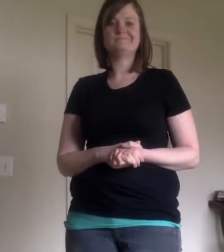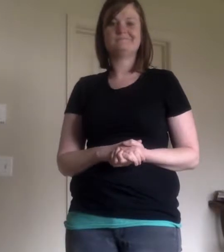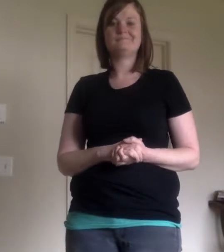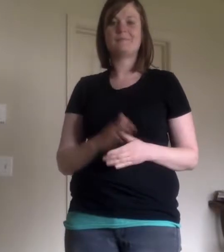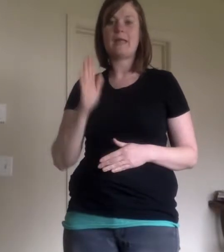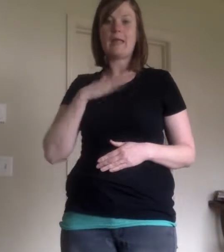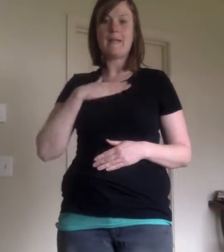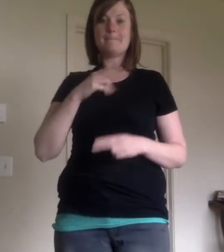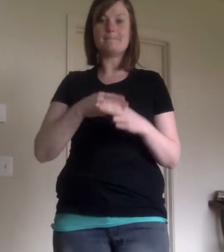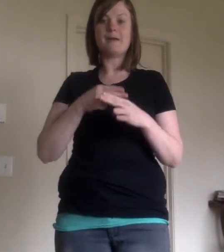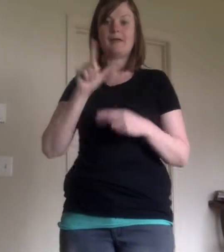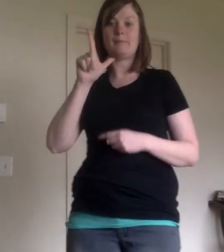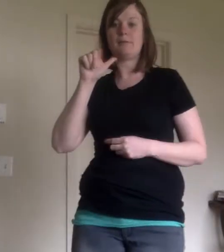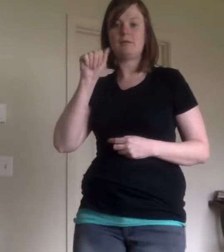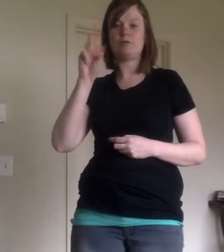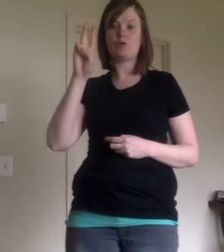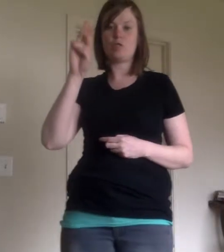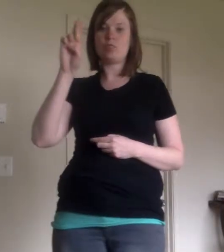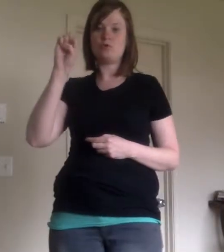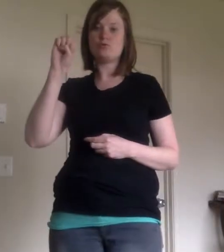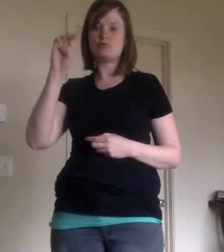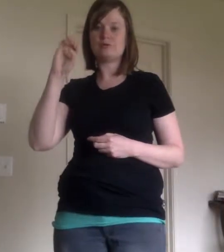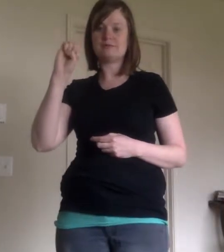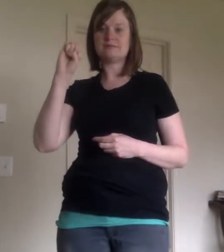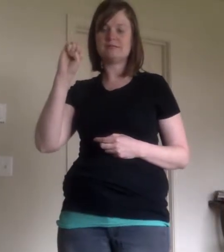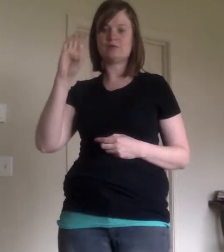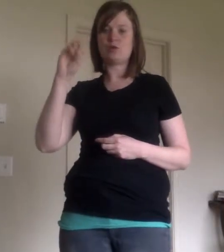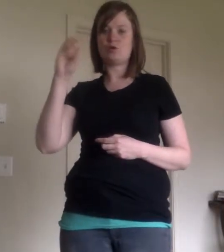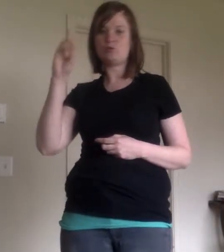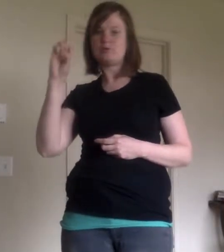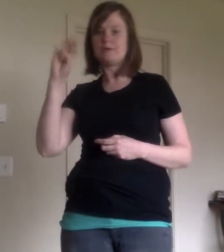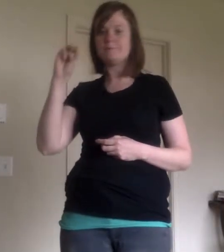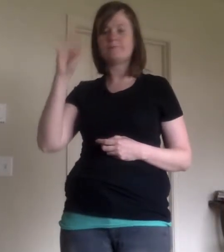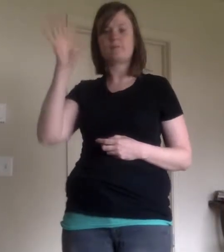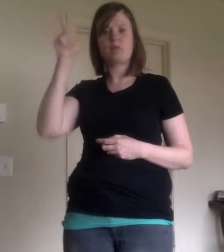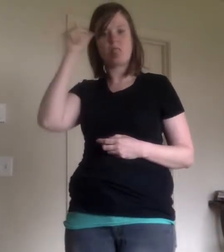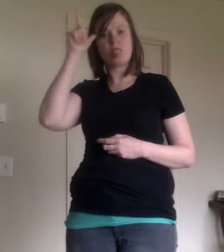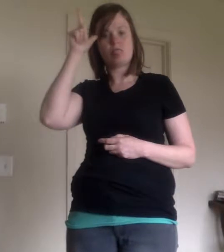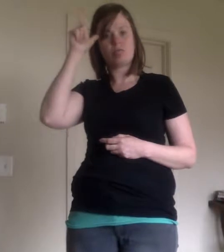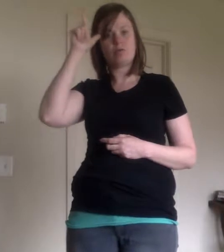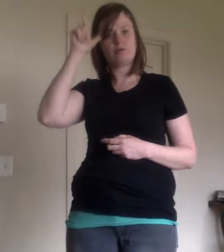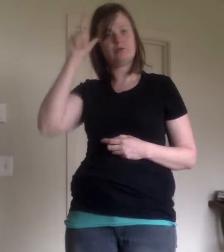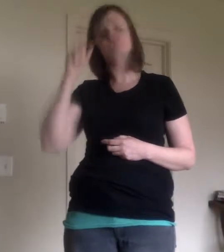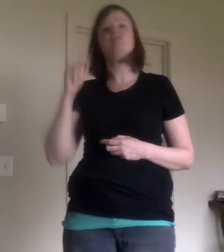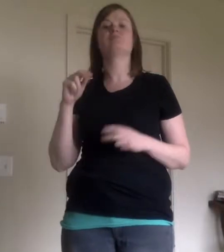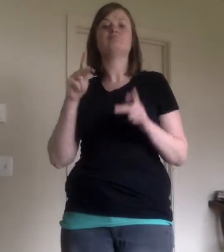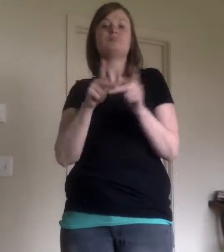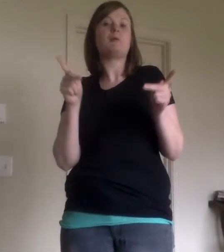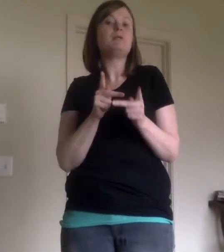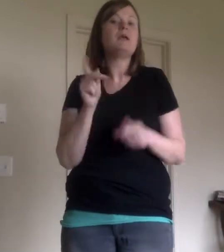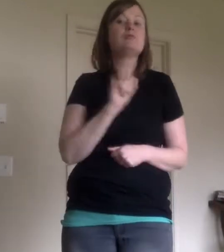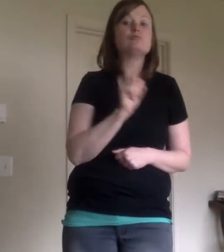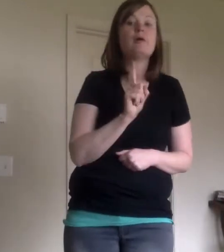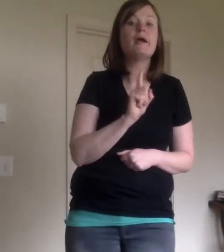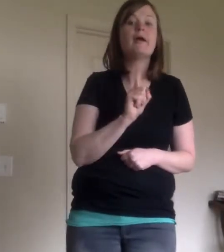My name is Lawrence Odom. The location is UNF in Jacksonville, Florida. My topic